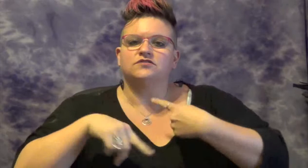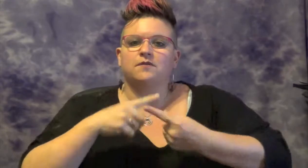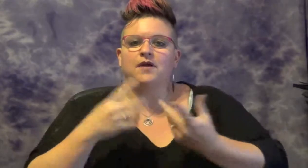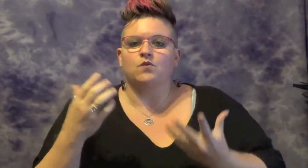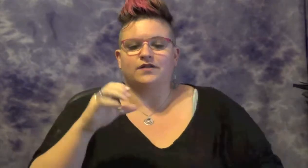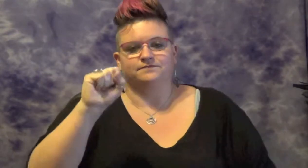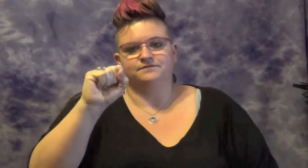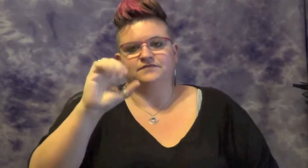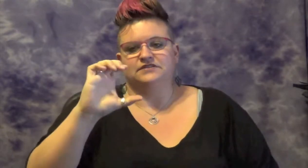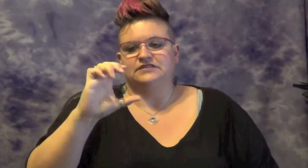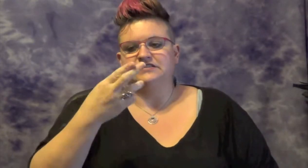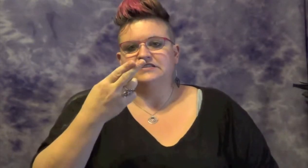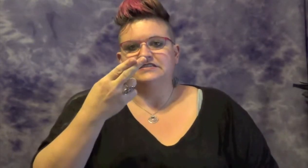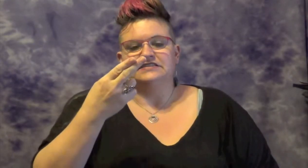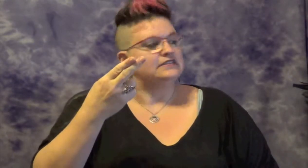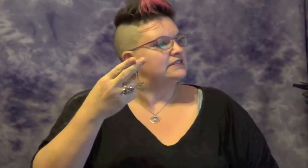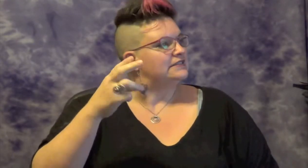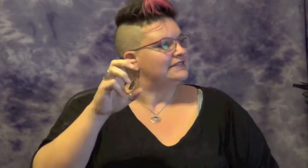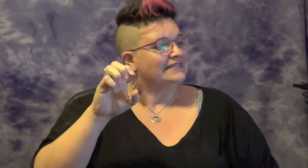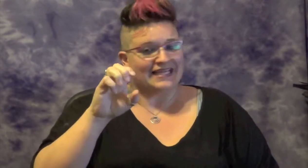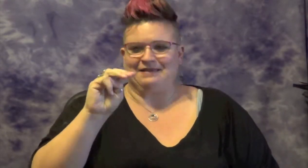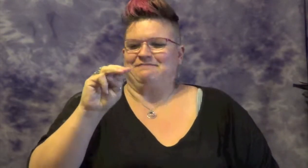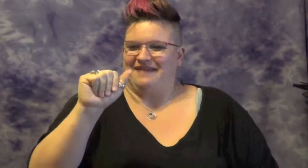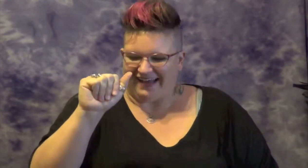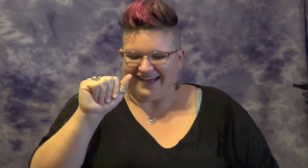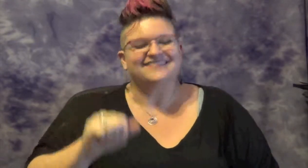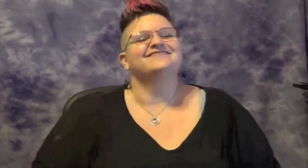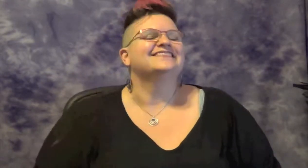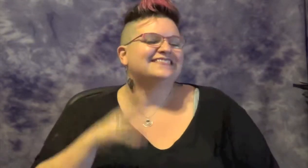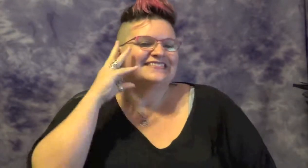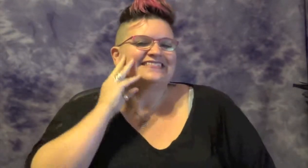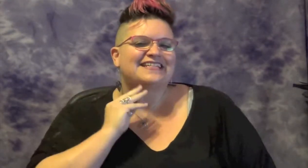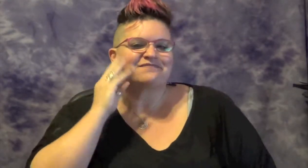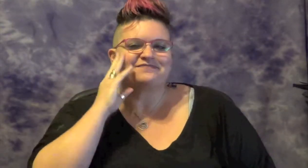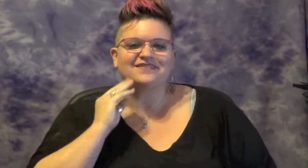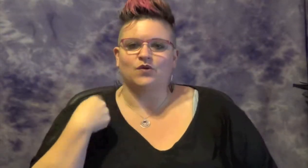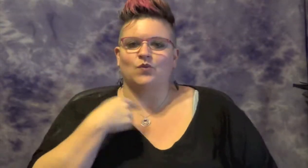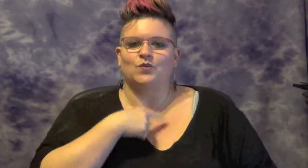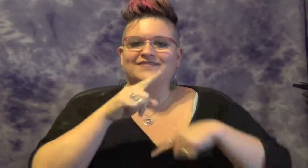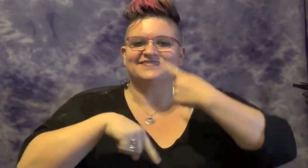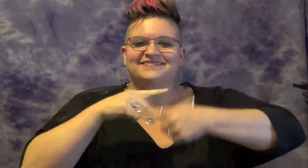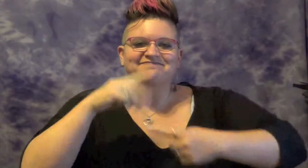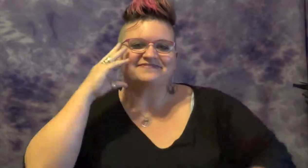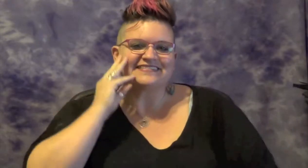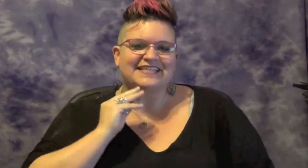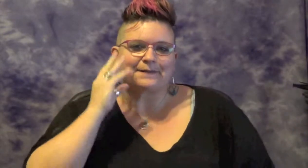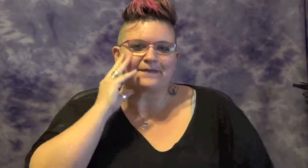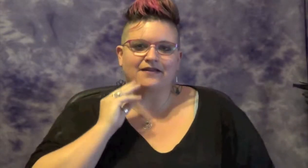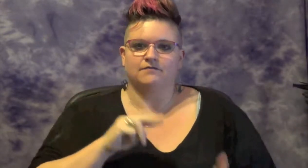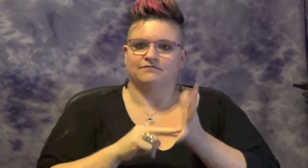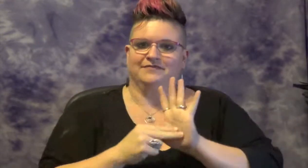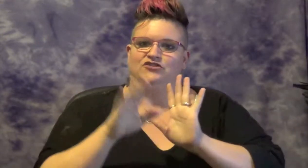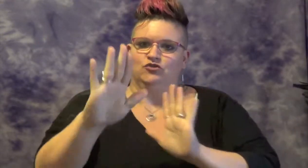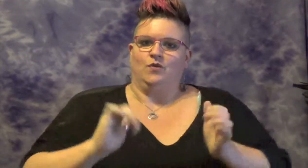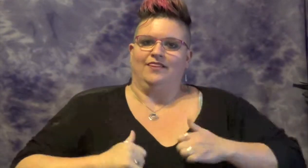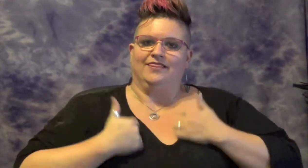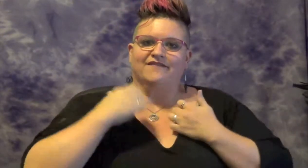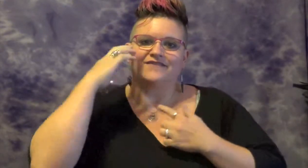I want to talk to you about schemas and what schema is. This is the sign that we use for schema because it's